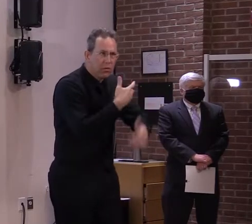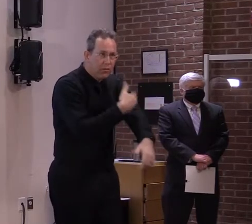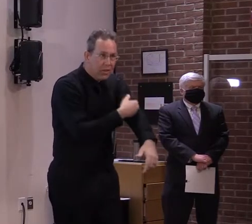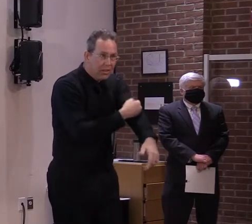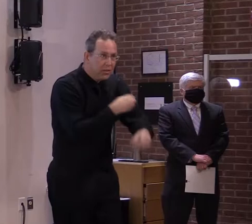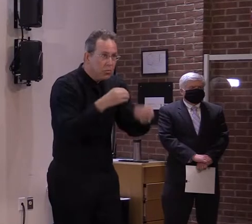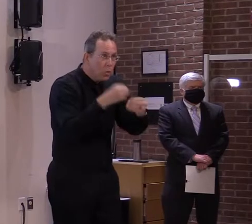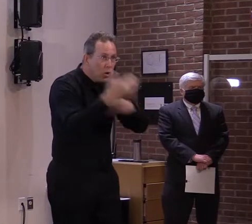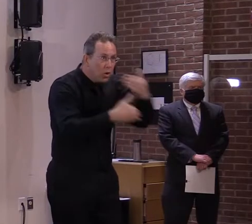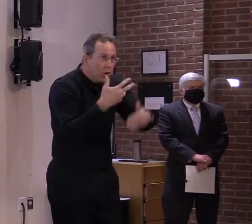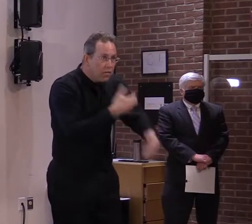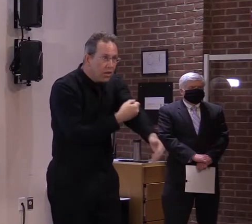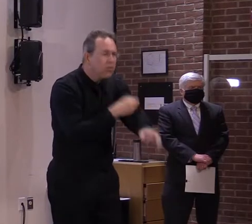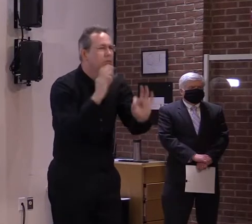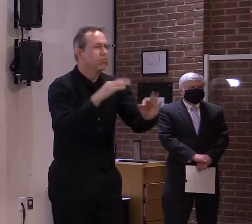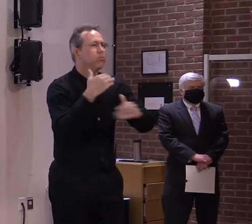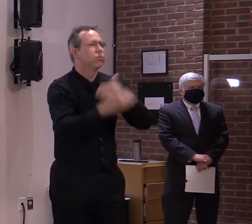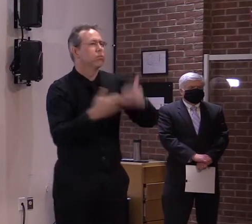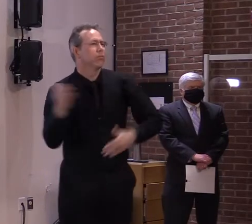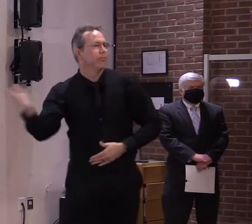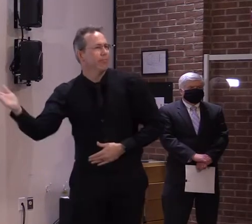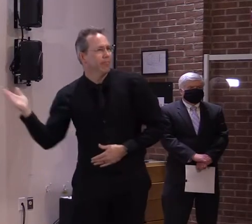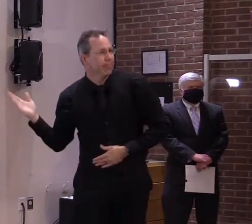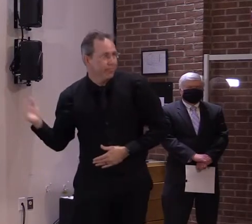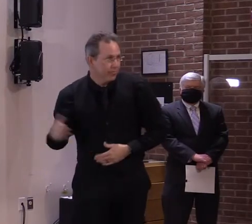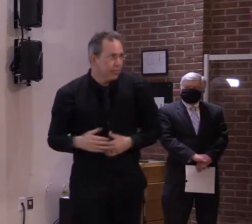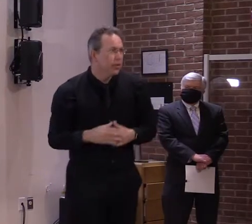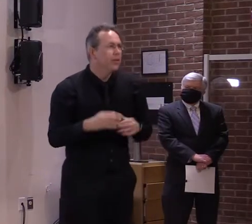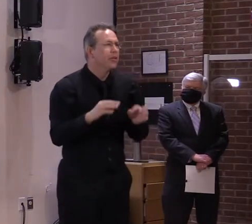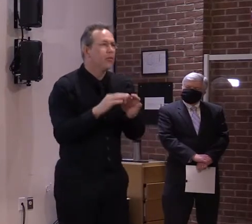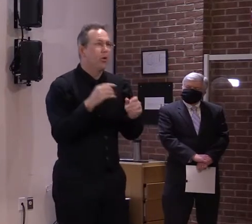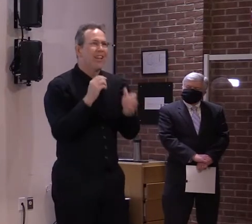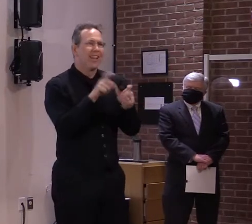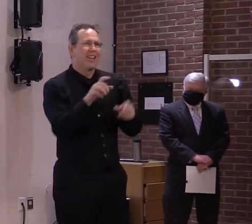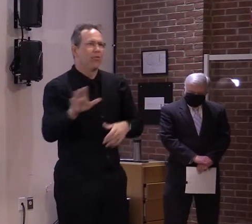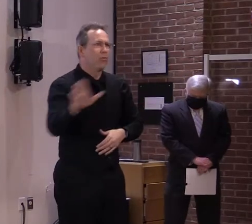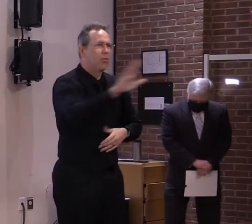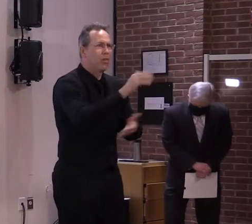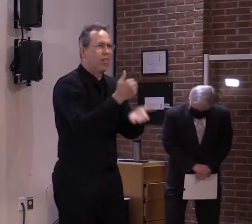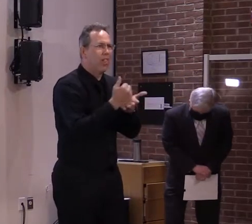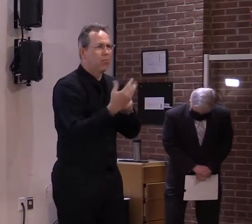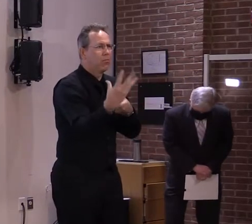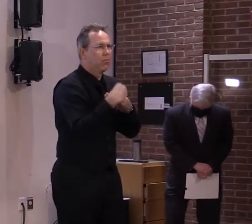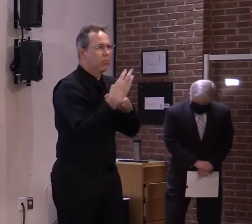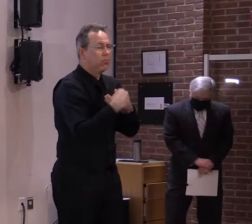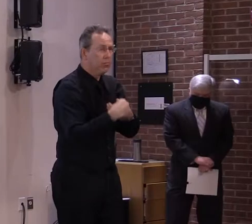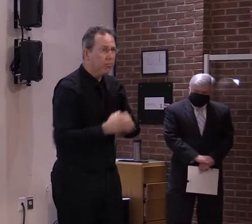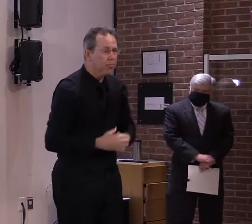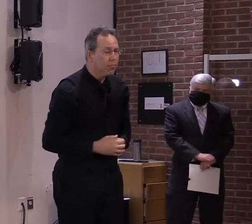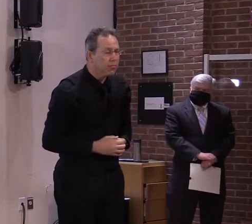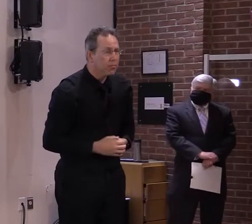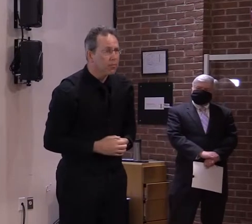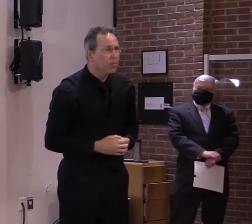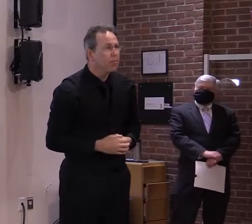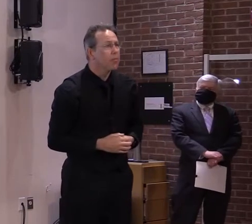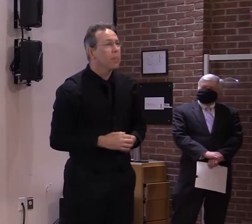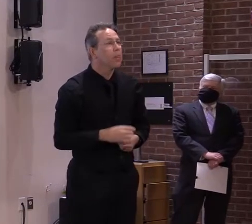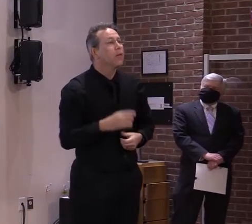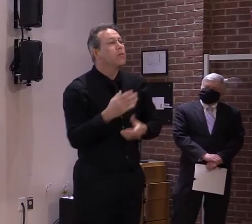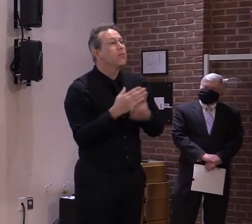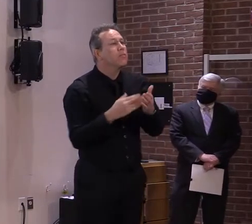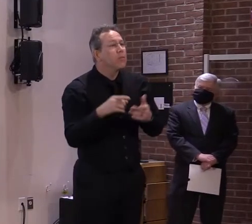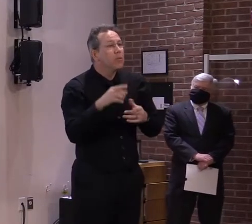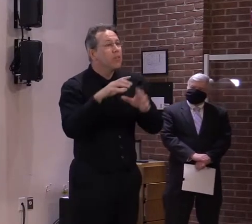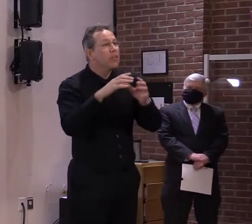everyone vaccinated. Over time, certain sectors will transition from sector-specific to universal